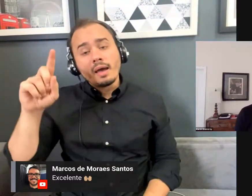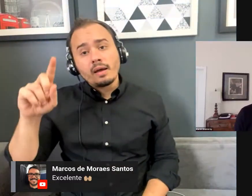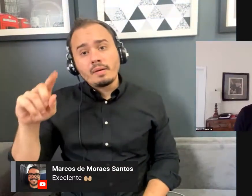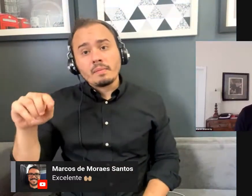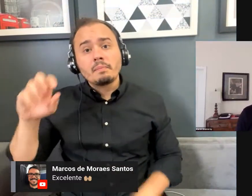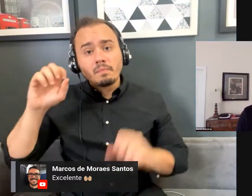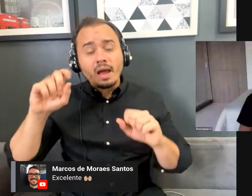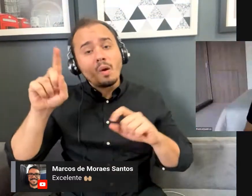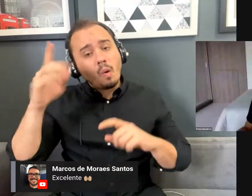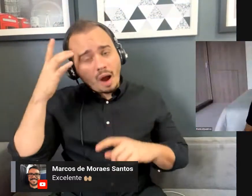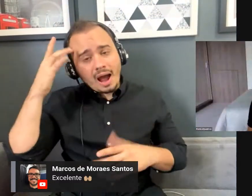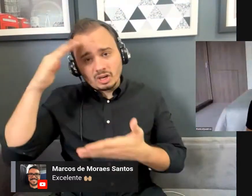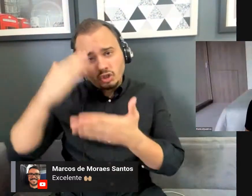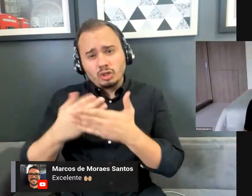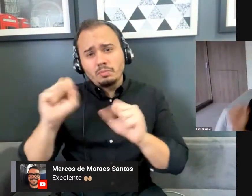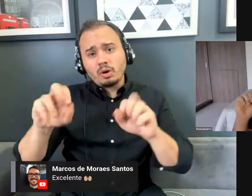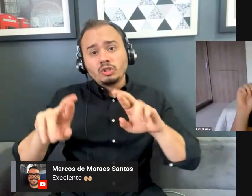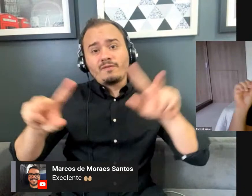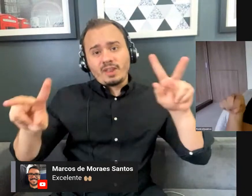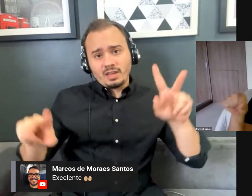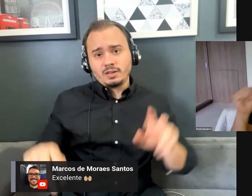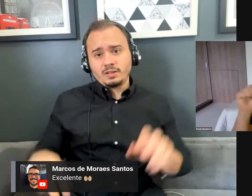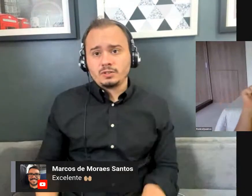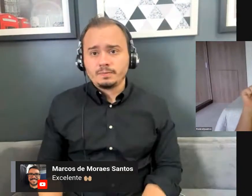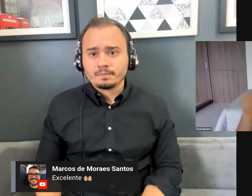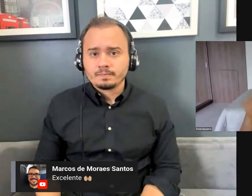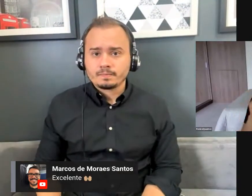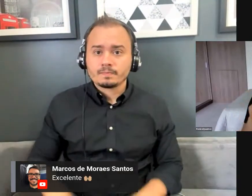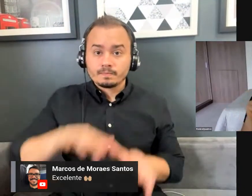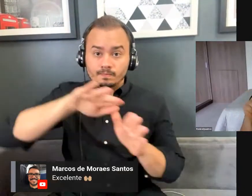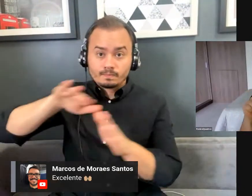happen. Yeah, I was thinking about this